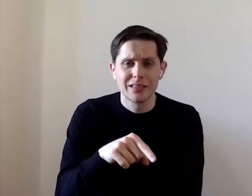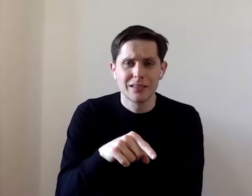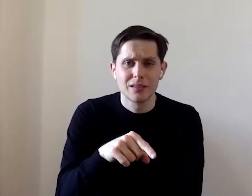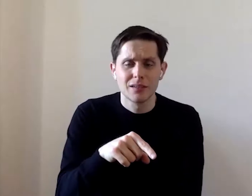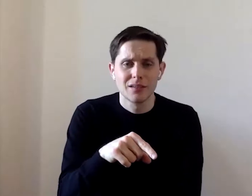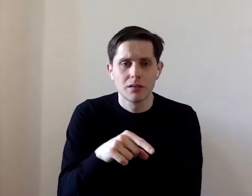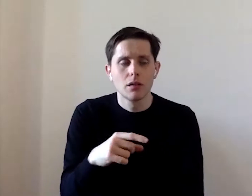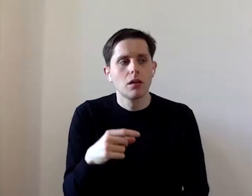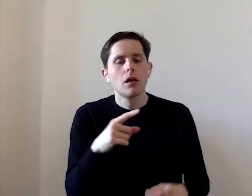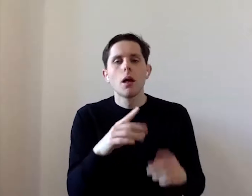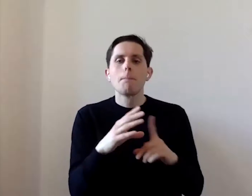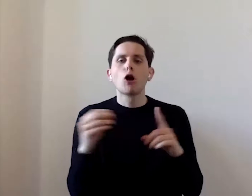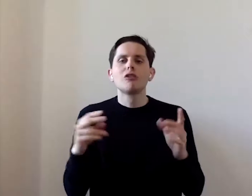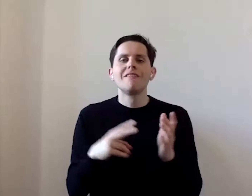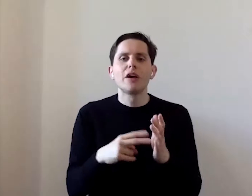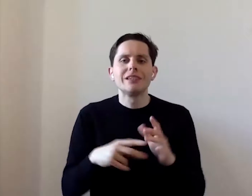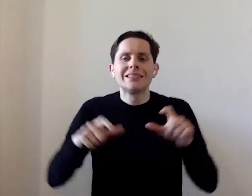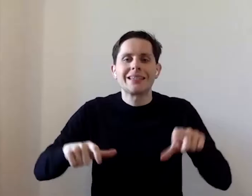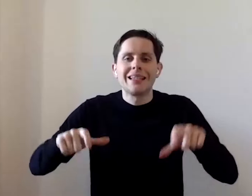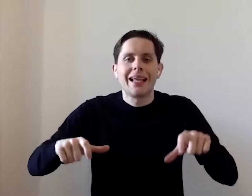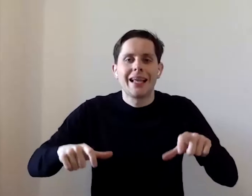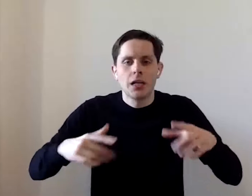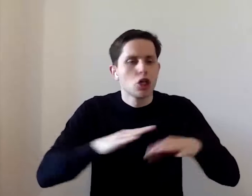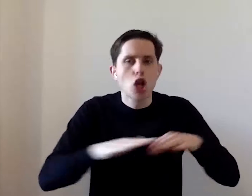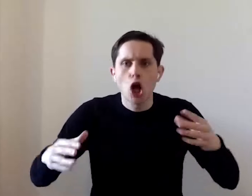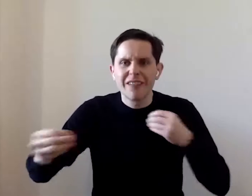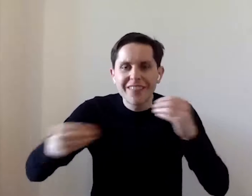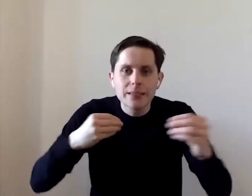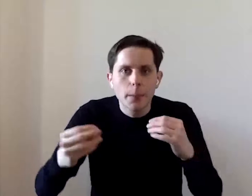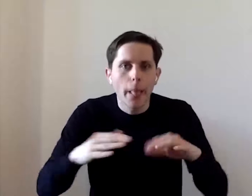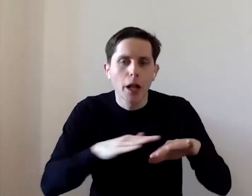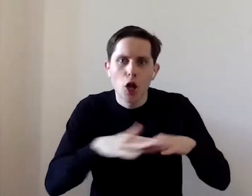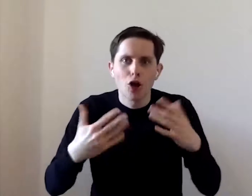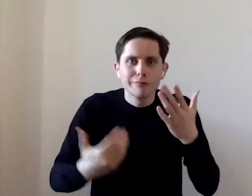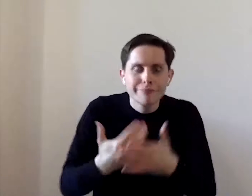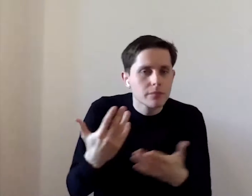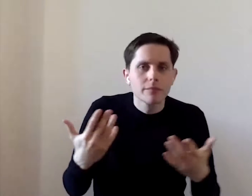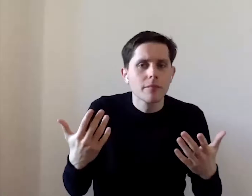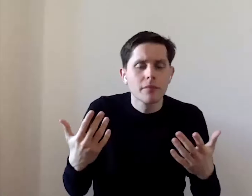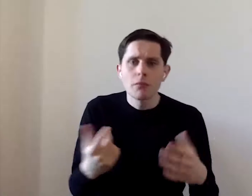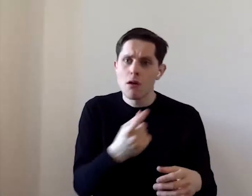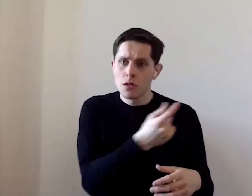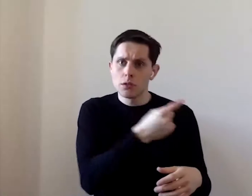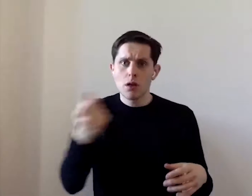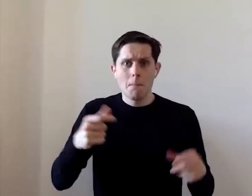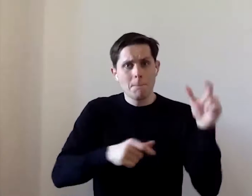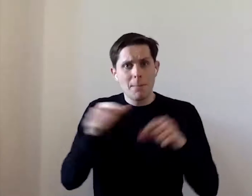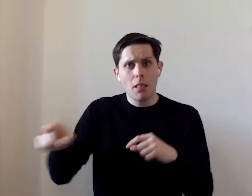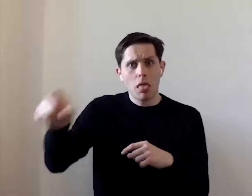that is what ARB particularly can do. I think we have this incredibly kind of static and flexible model, which